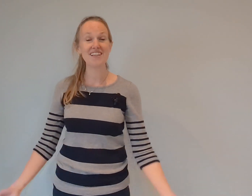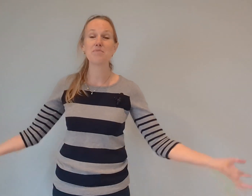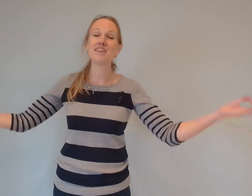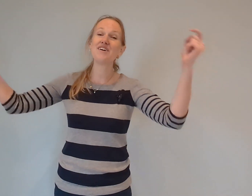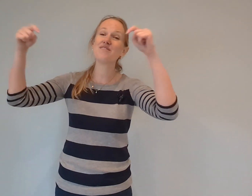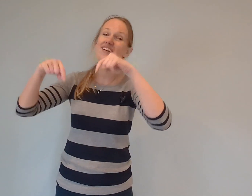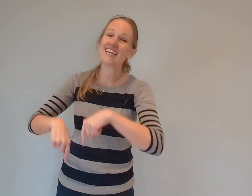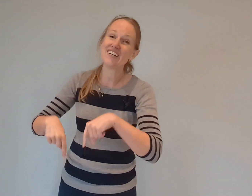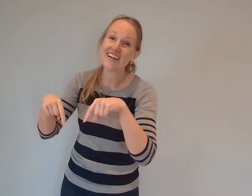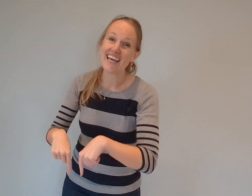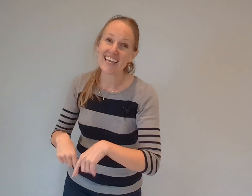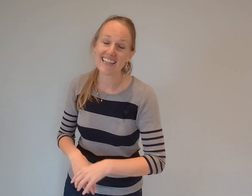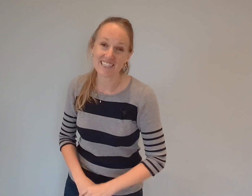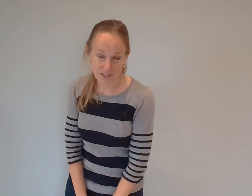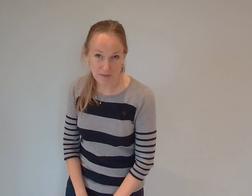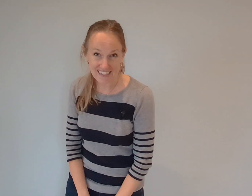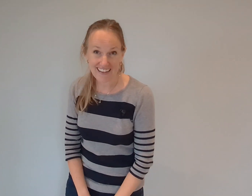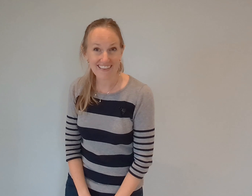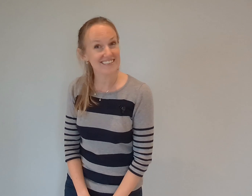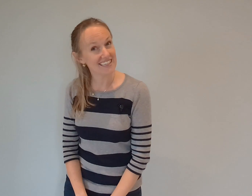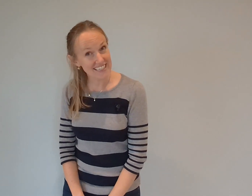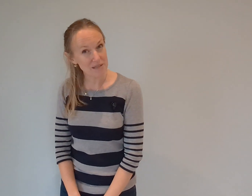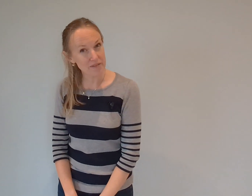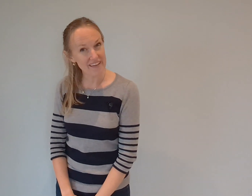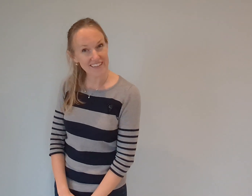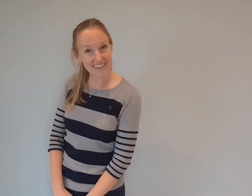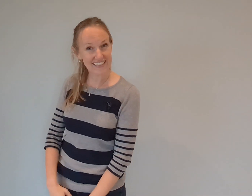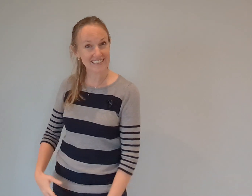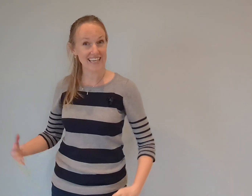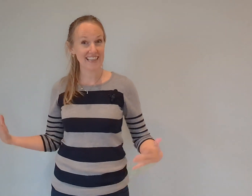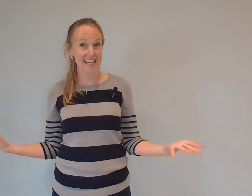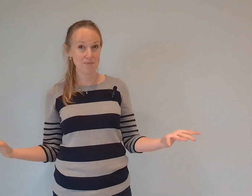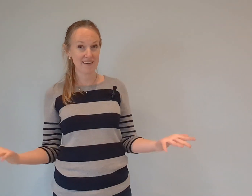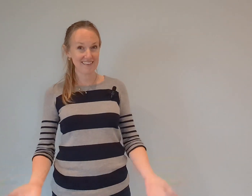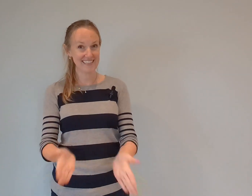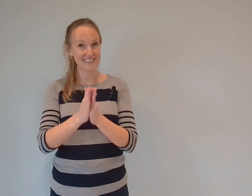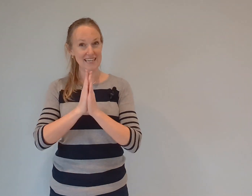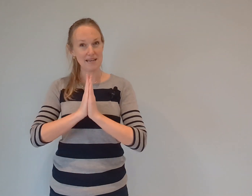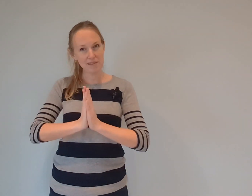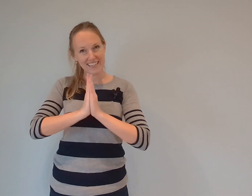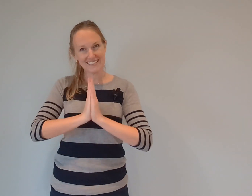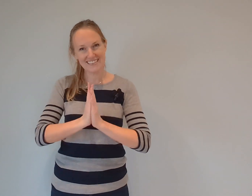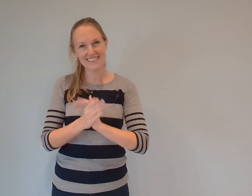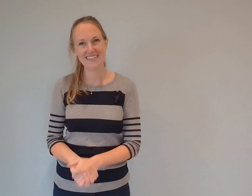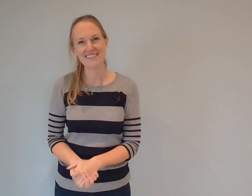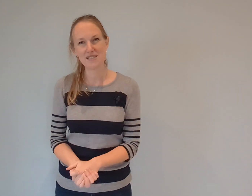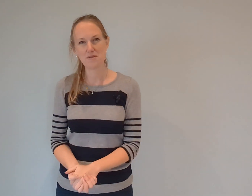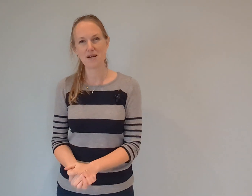you look below the video in the description, there's a link to print out the lyrics. And last but not least, please consider subscribing